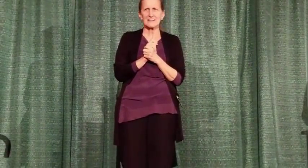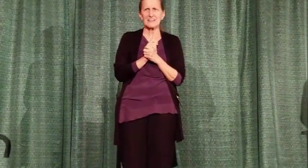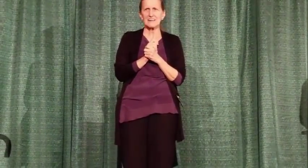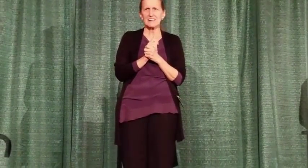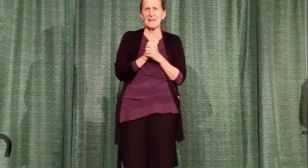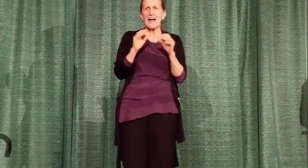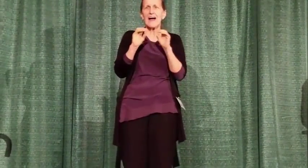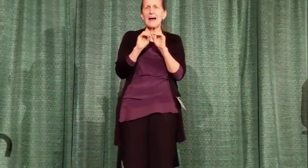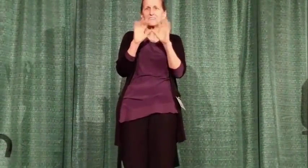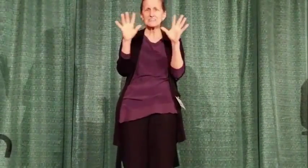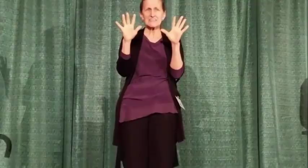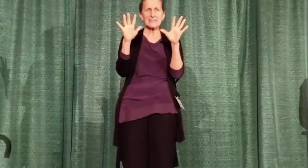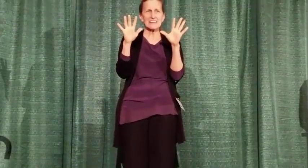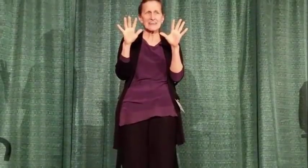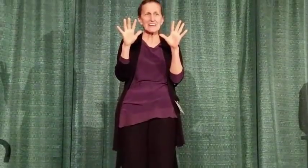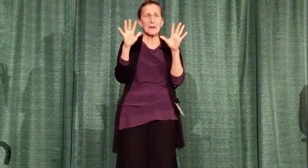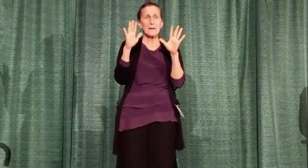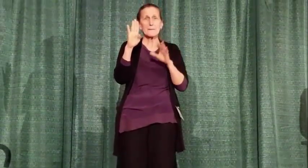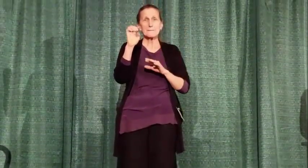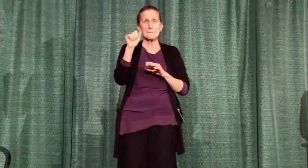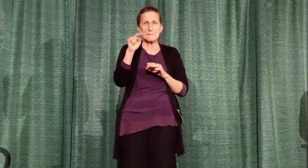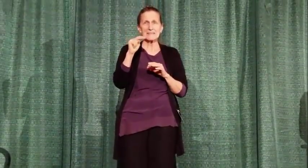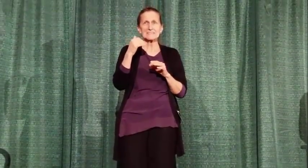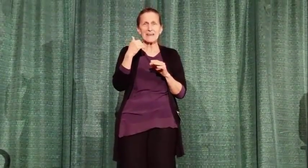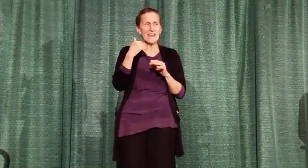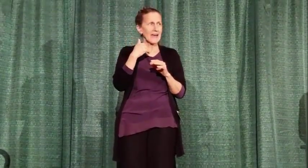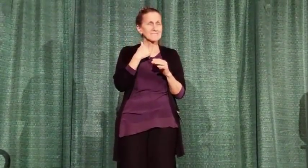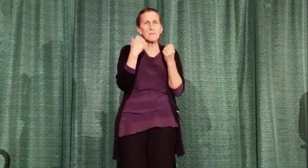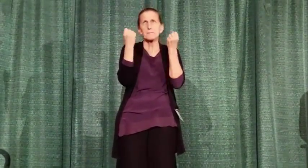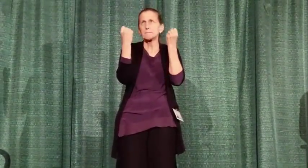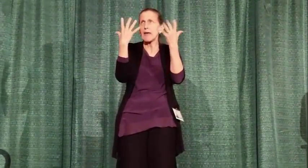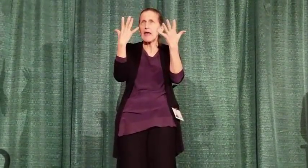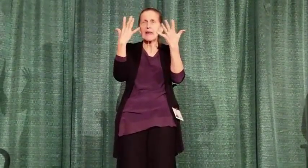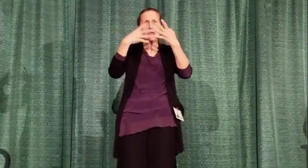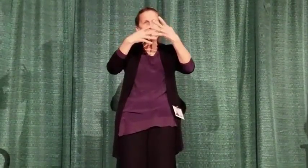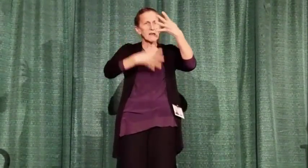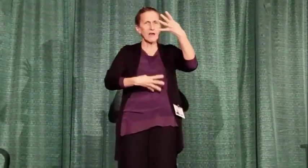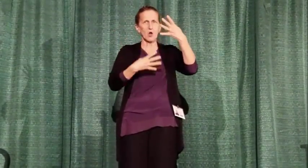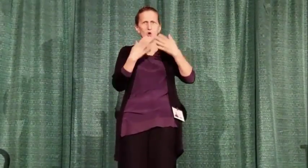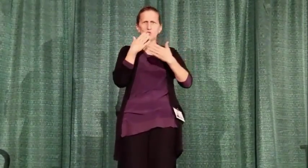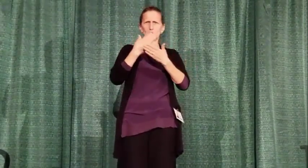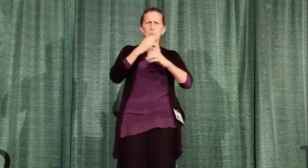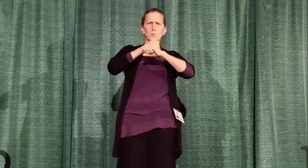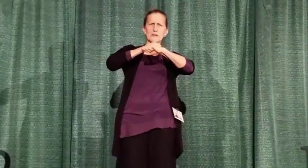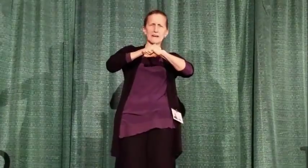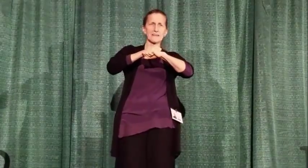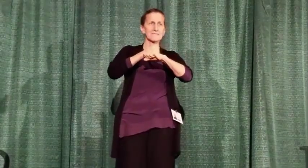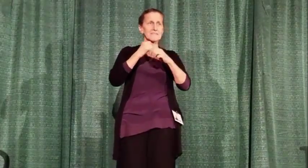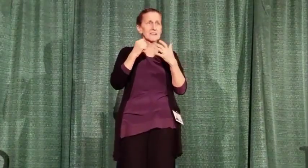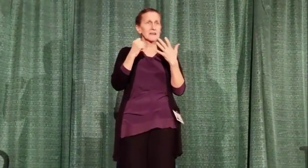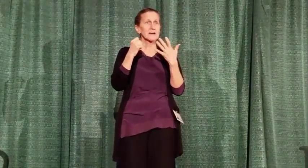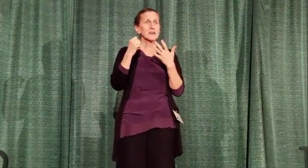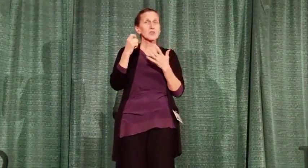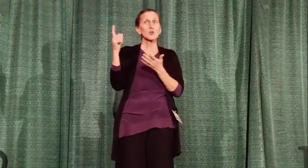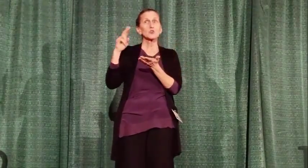So obviously what I'm saying here is beans have lots of reasons why they're so protective. So much so that in the Women's Nurses